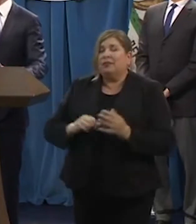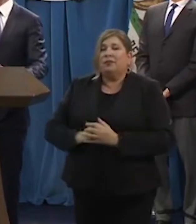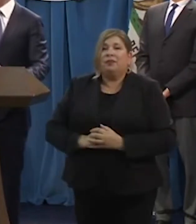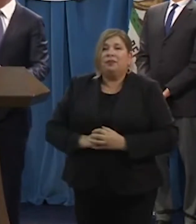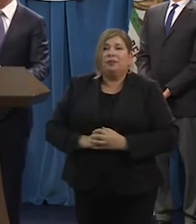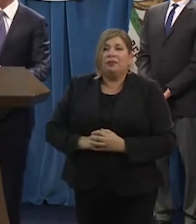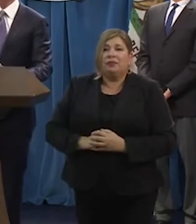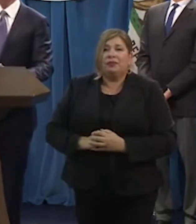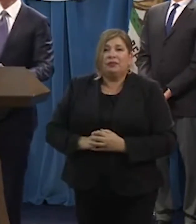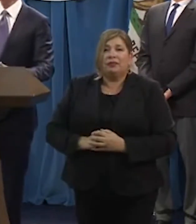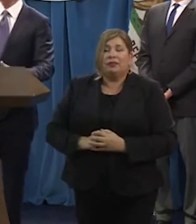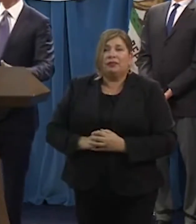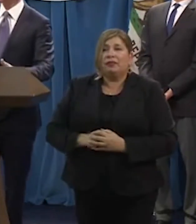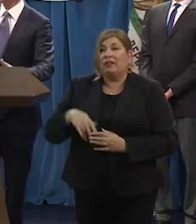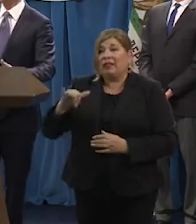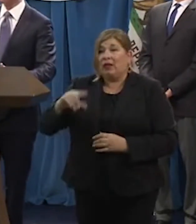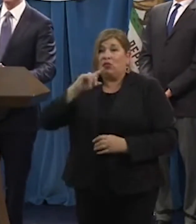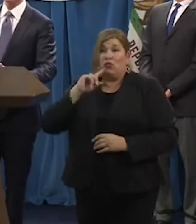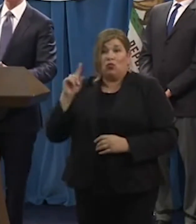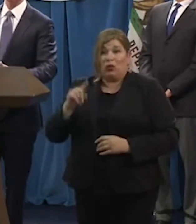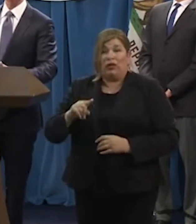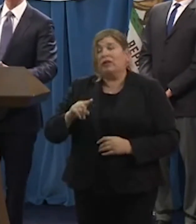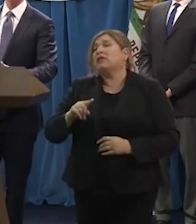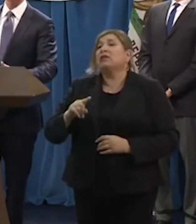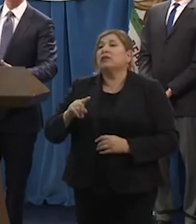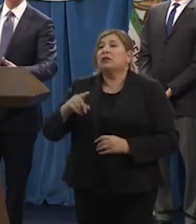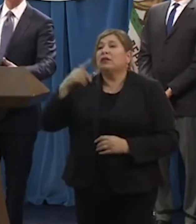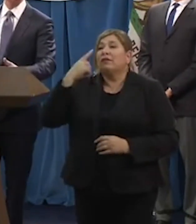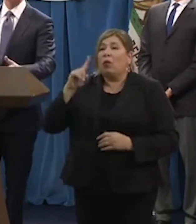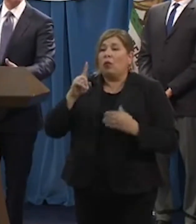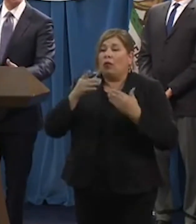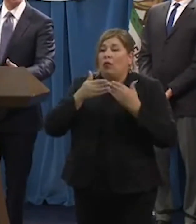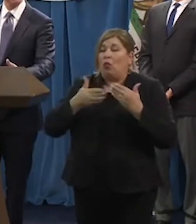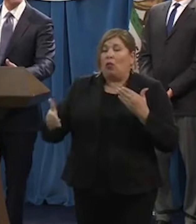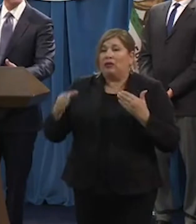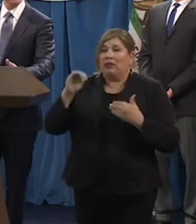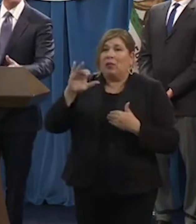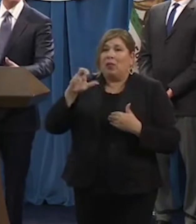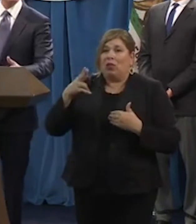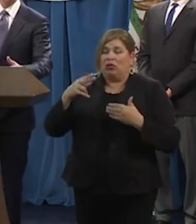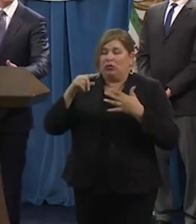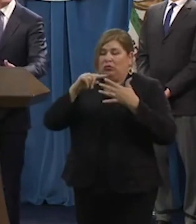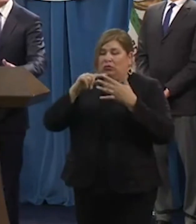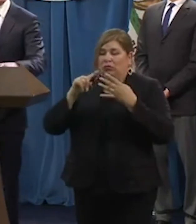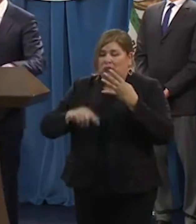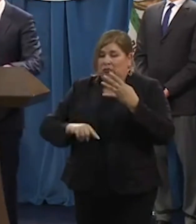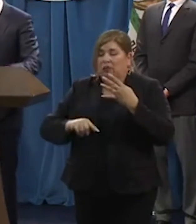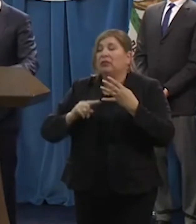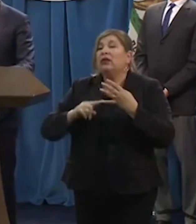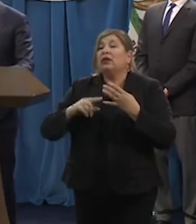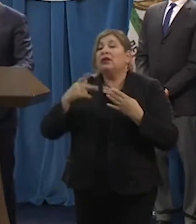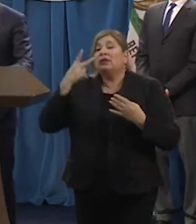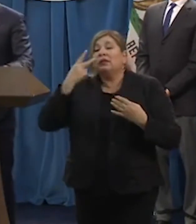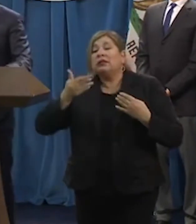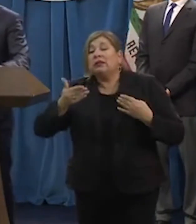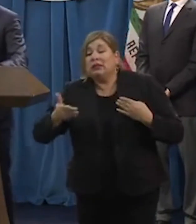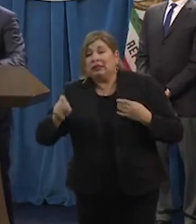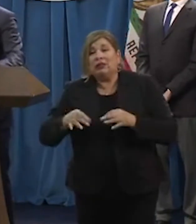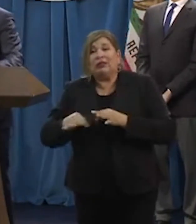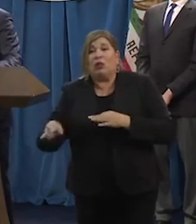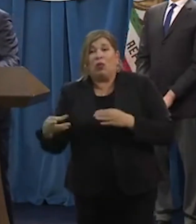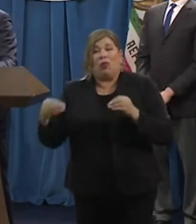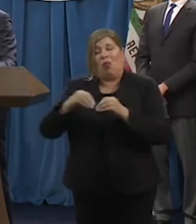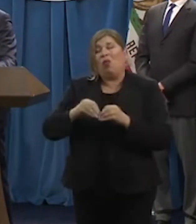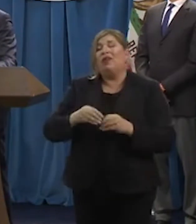That directive is effective for the rest of this month. We will extend it as necessary, and it's likely